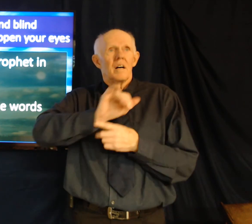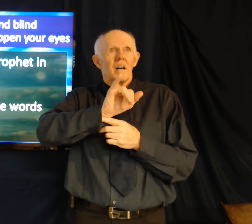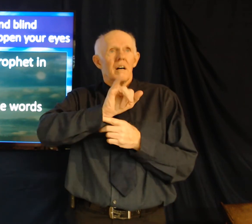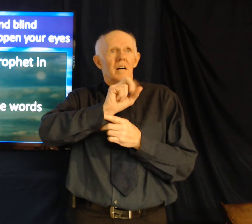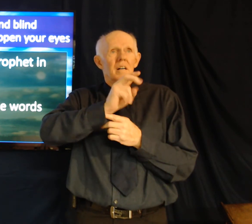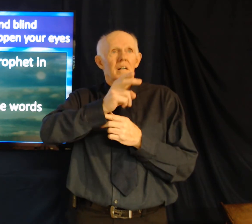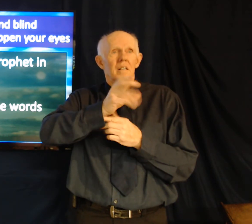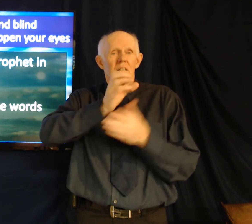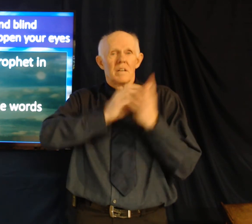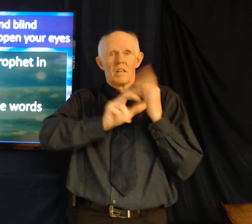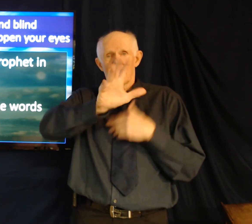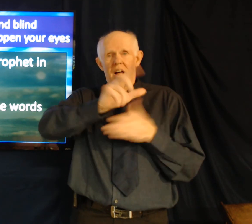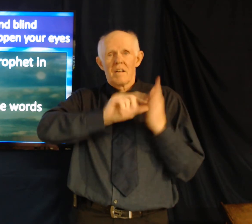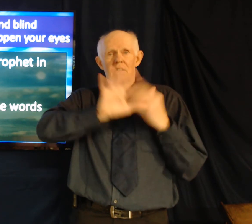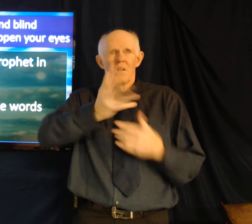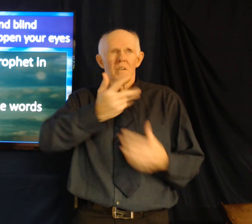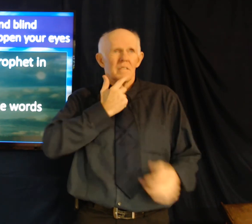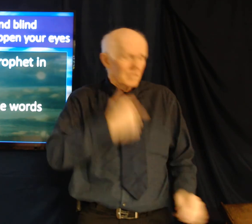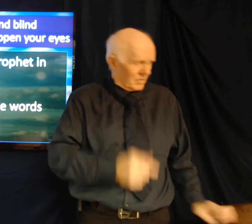isaiah 35 5